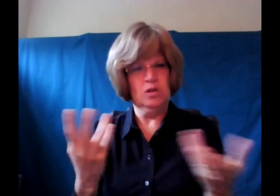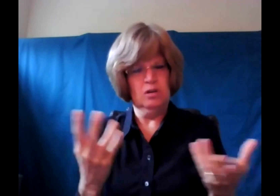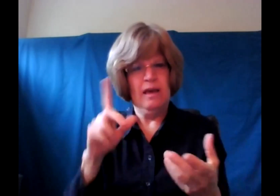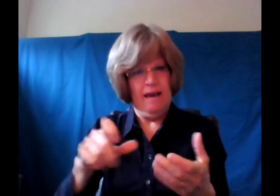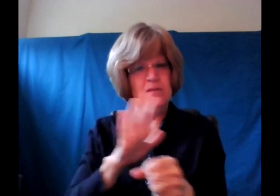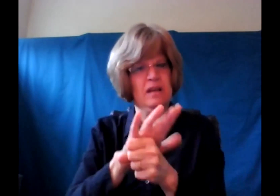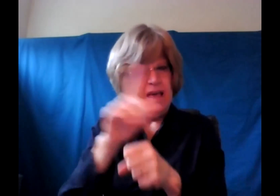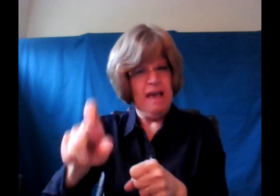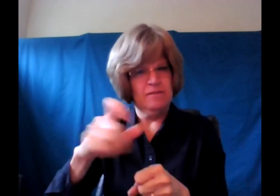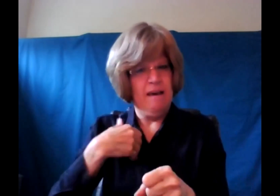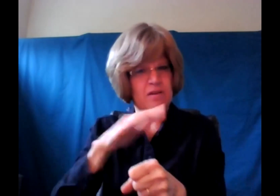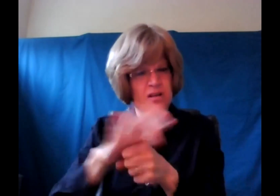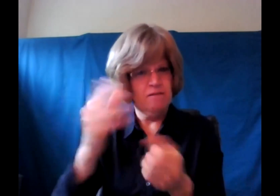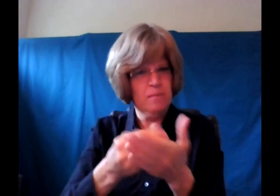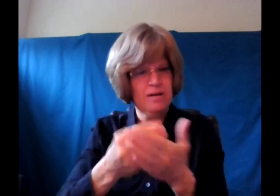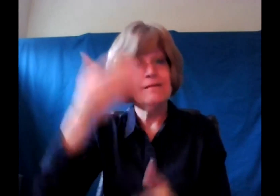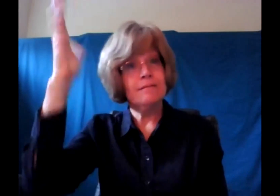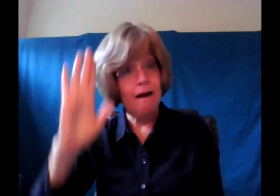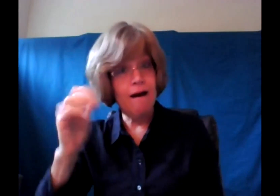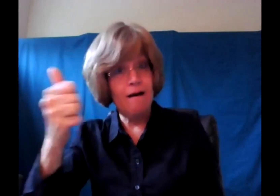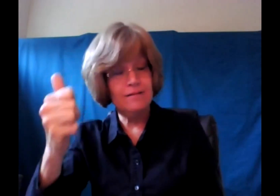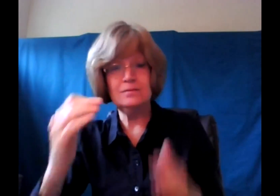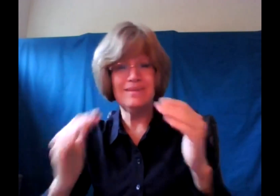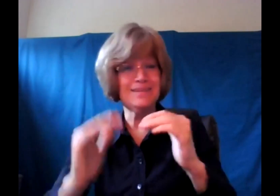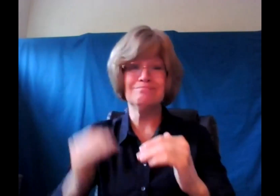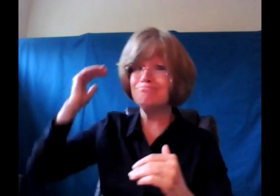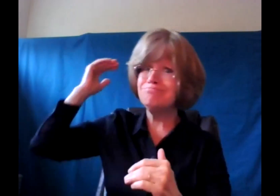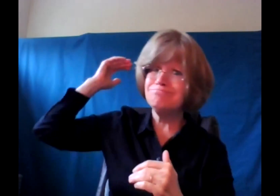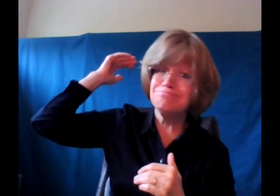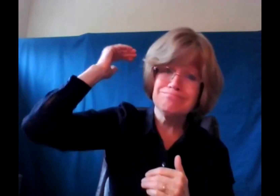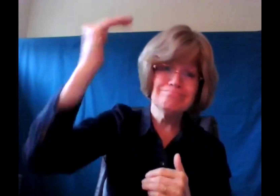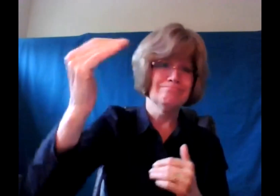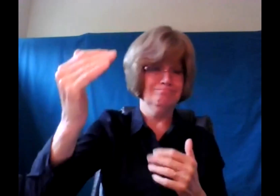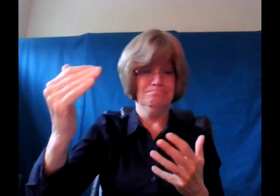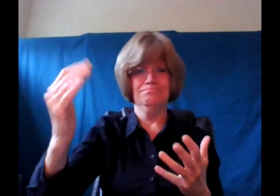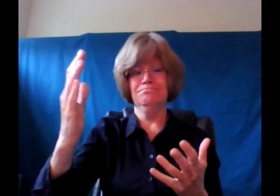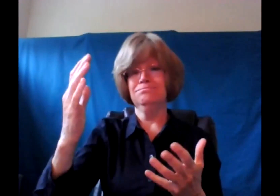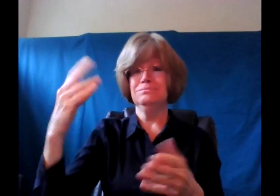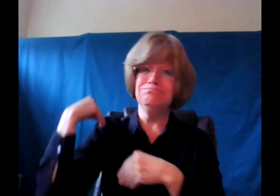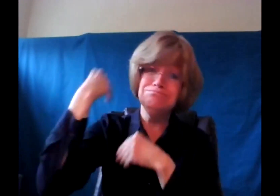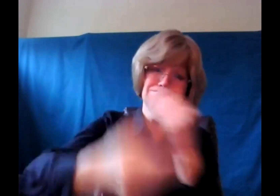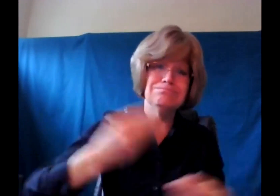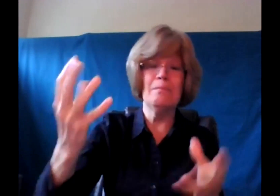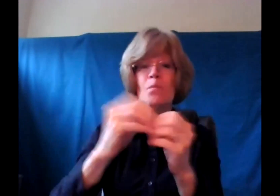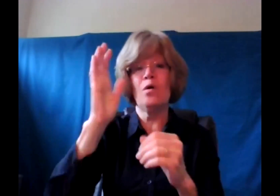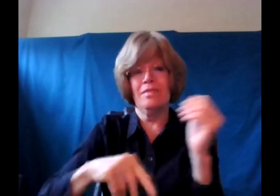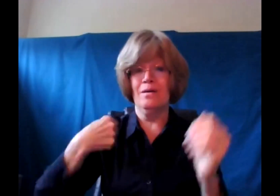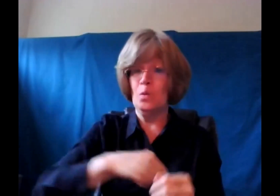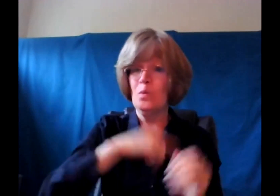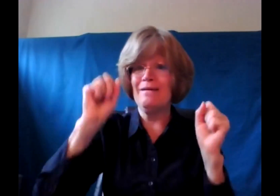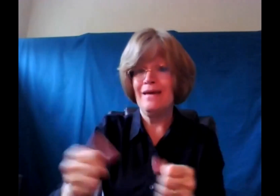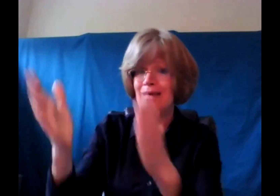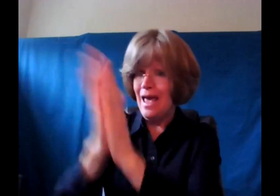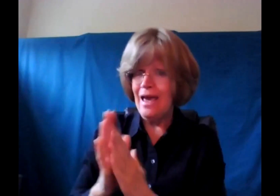have enough money. But we serve a God who does exceedingly what? Abundantly more than we can